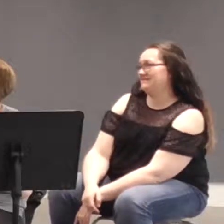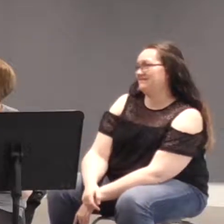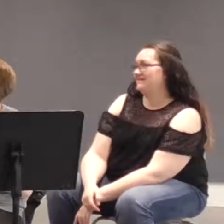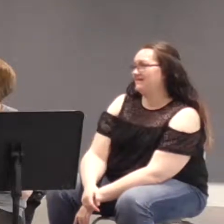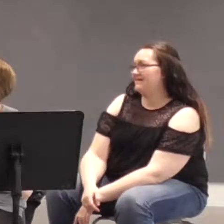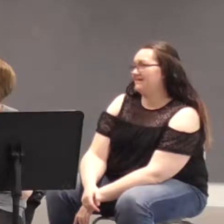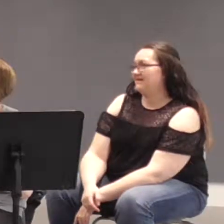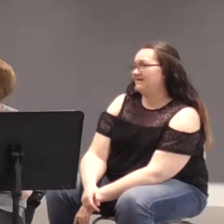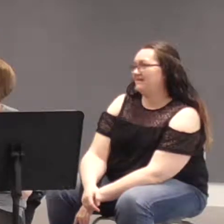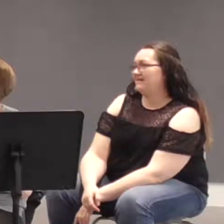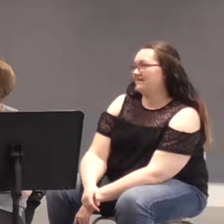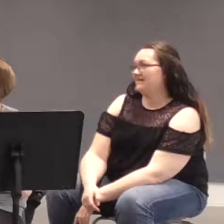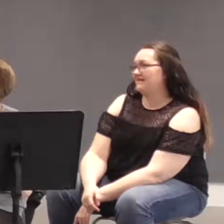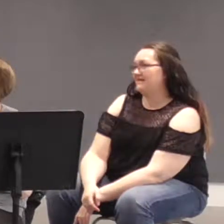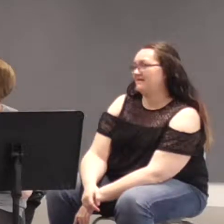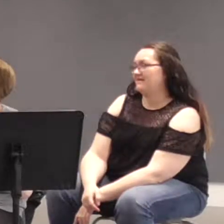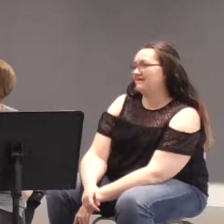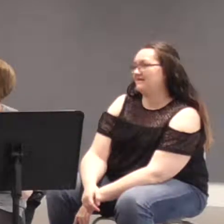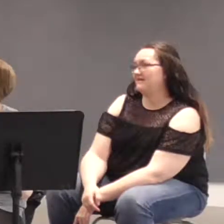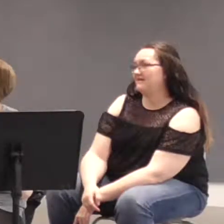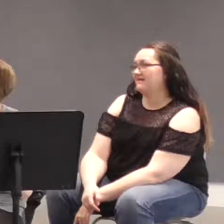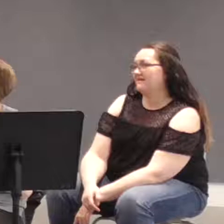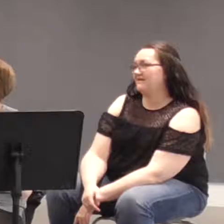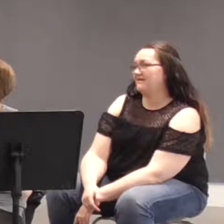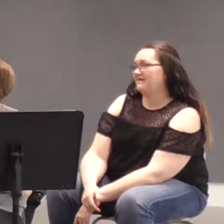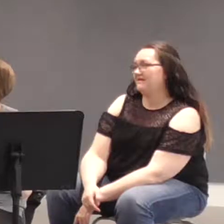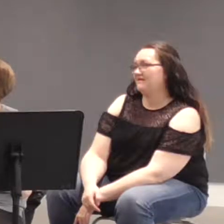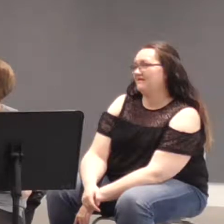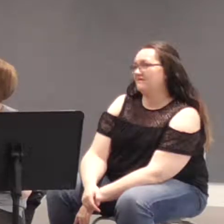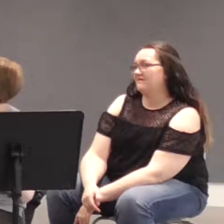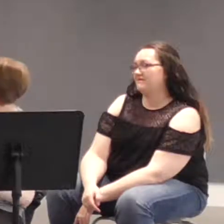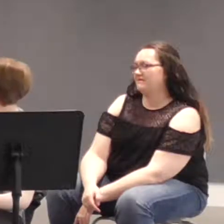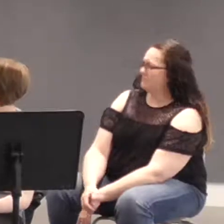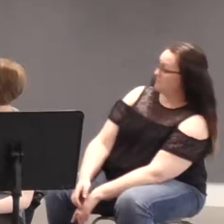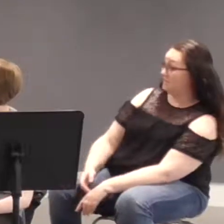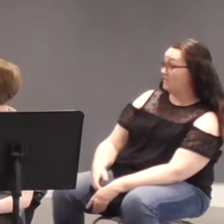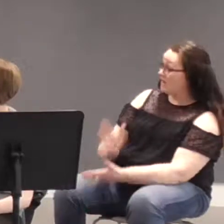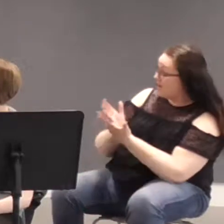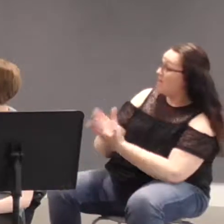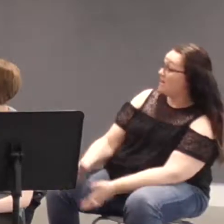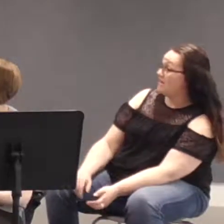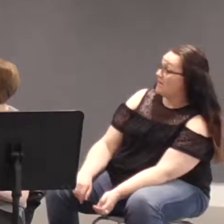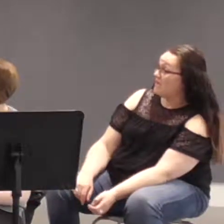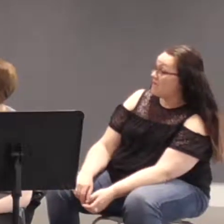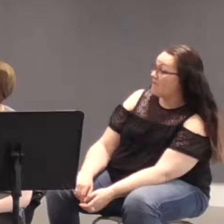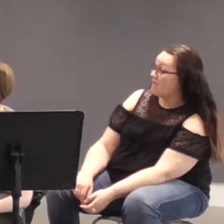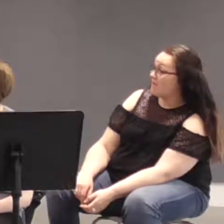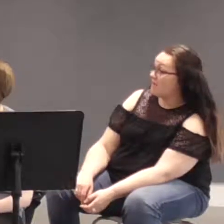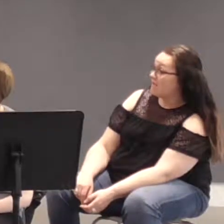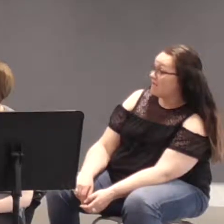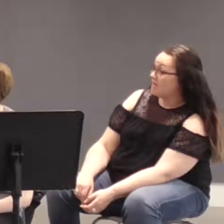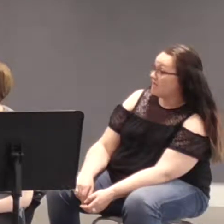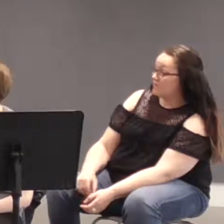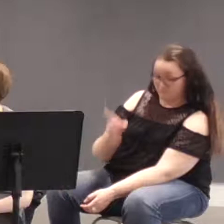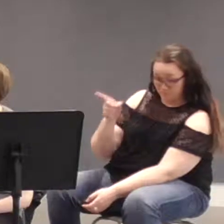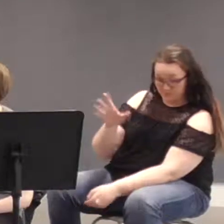I'm fucking up. But you obviously got that on the side, haven't you? Have what? Have you been to